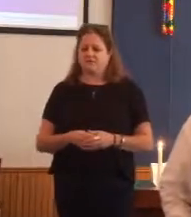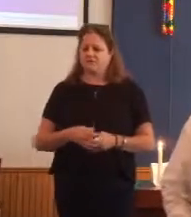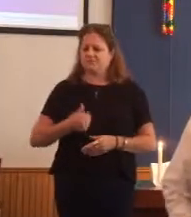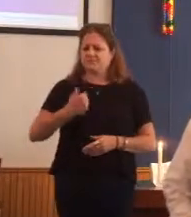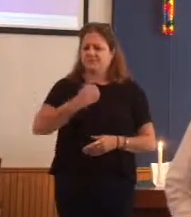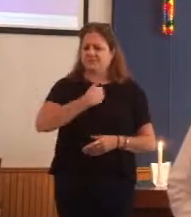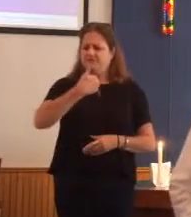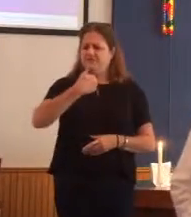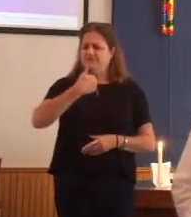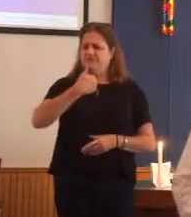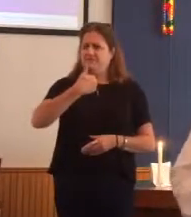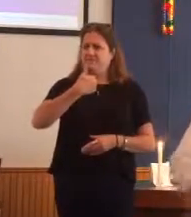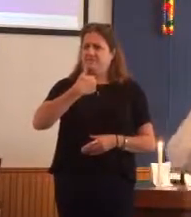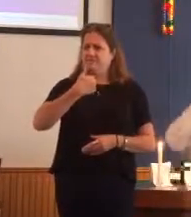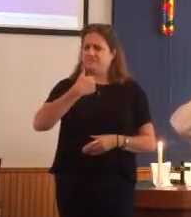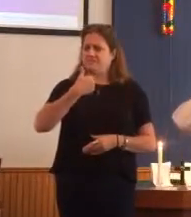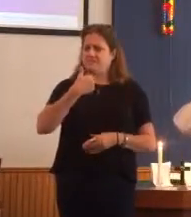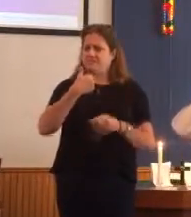self-righteousness,